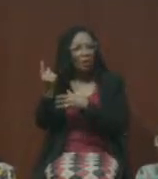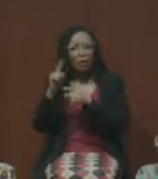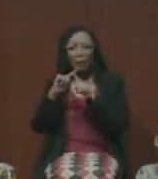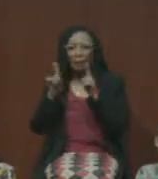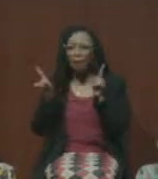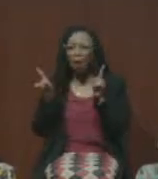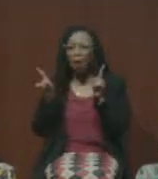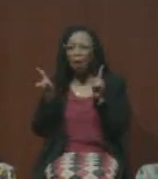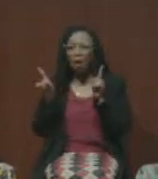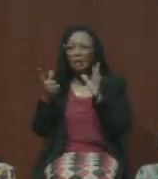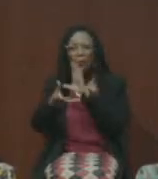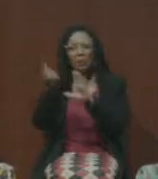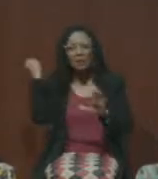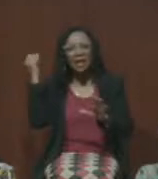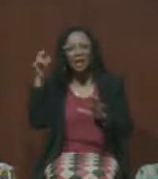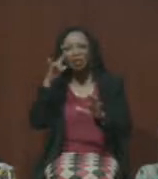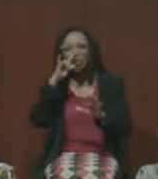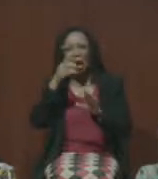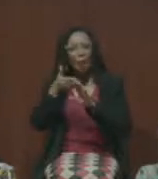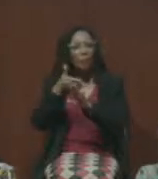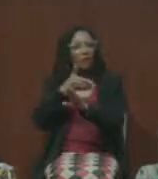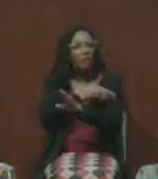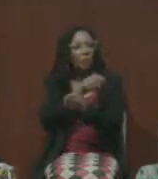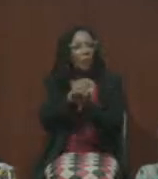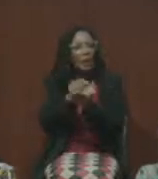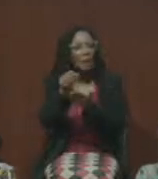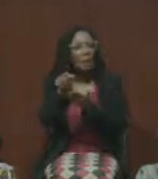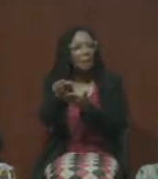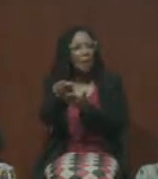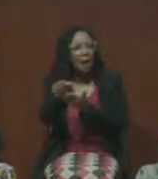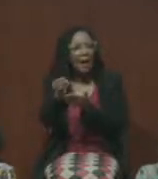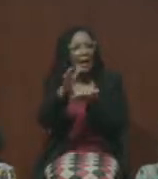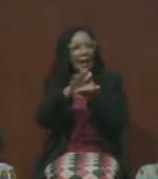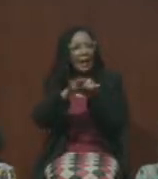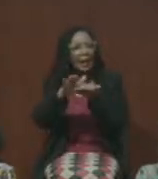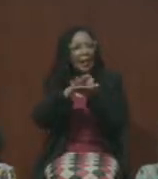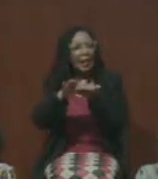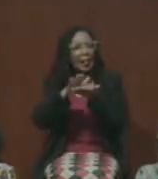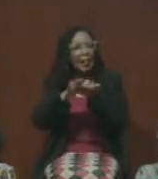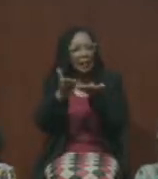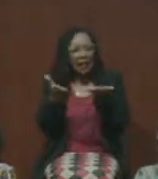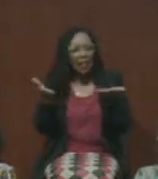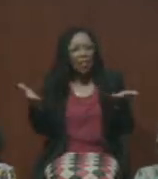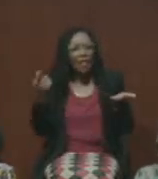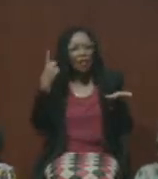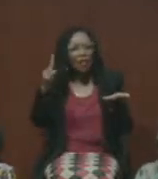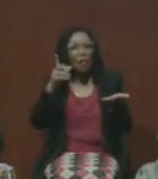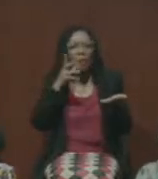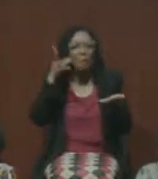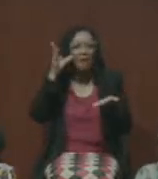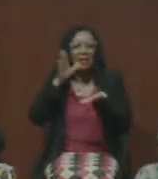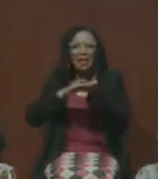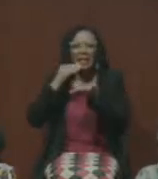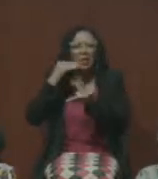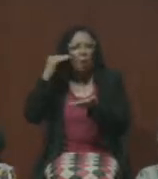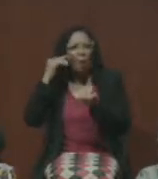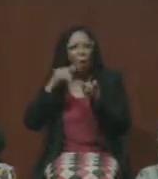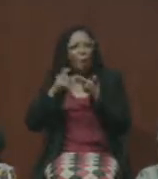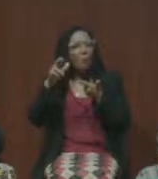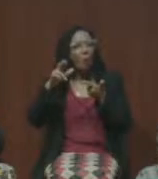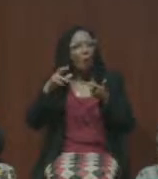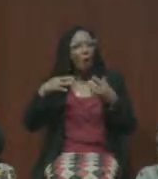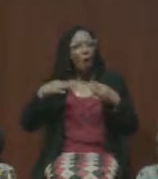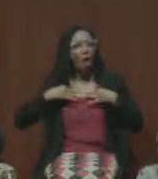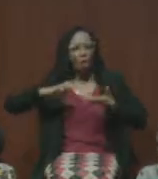But they will remove a child before they buy cleaning supplies for the parents to clean their home, or laundry